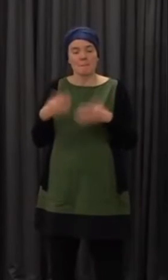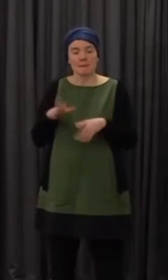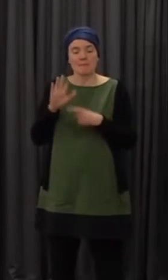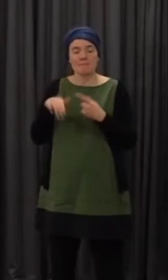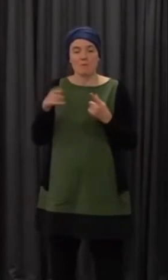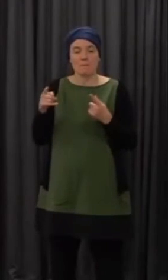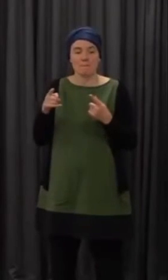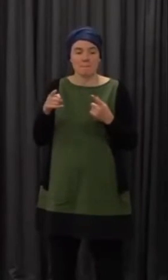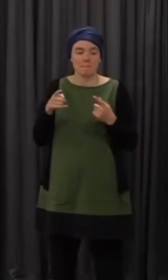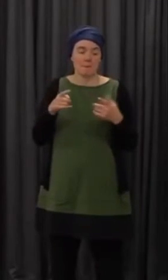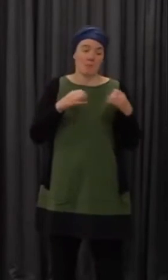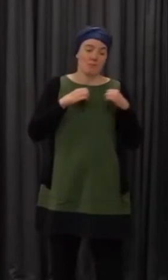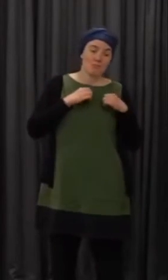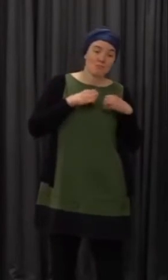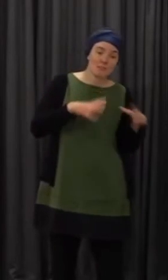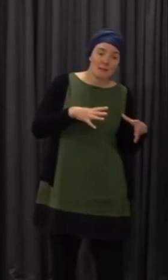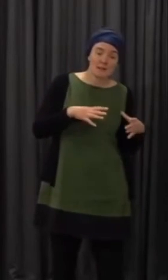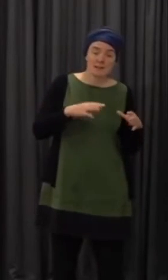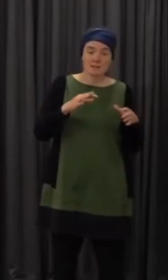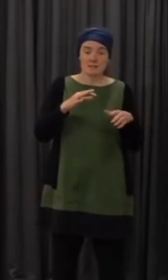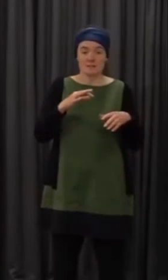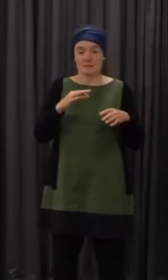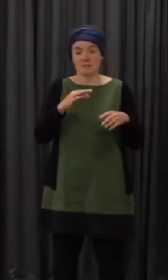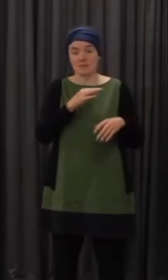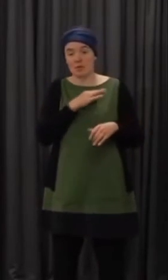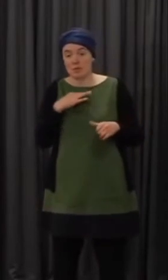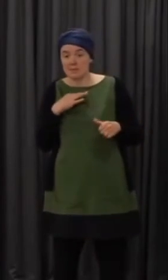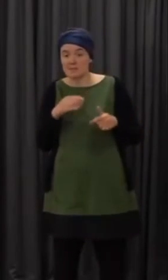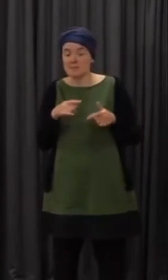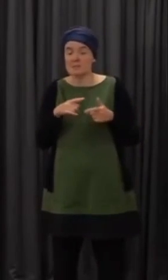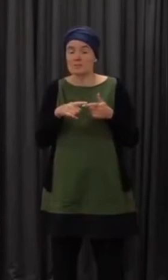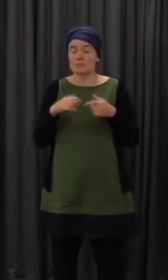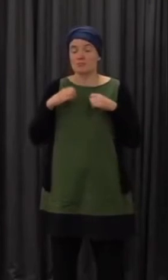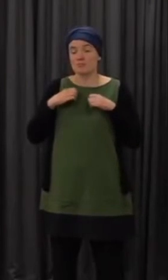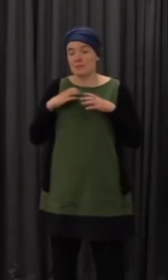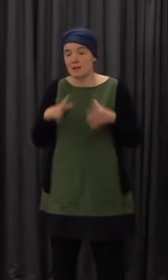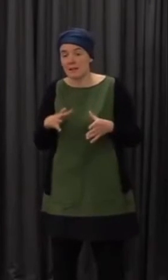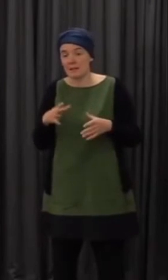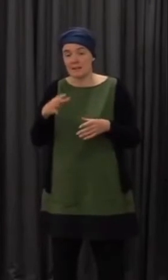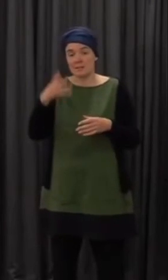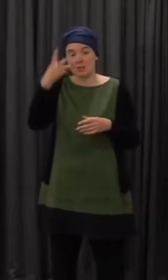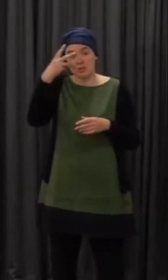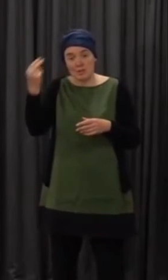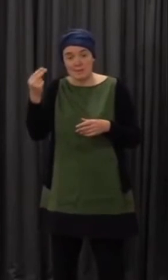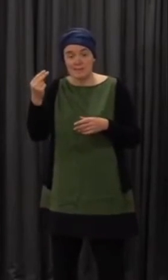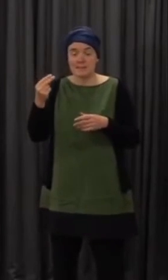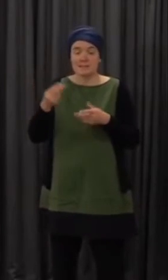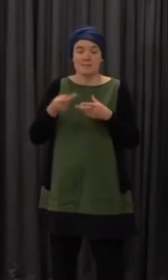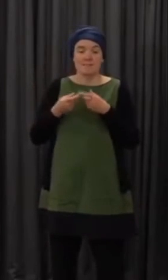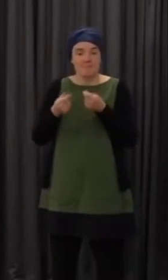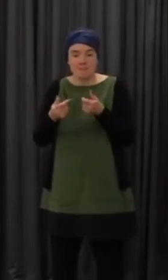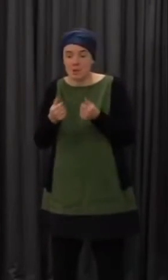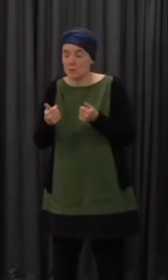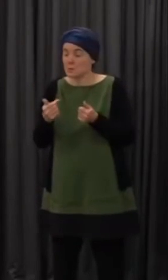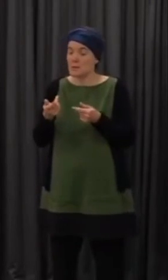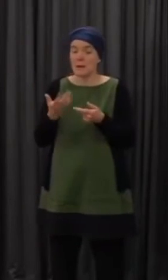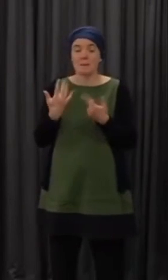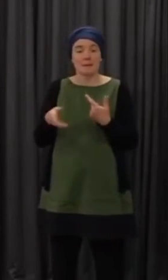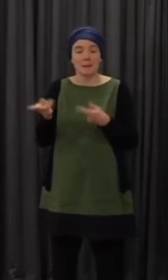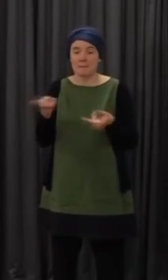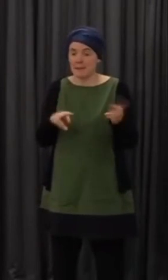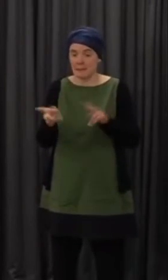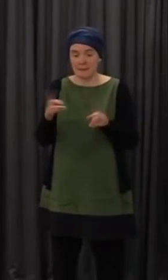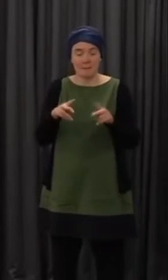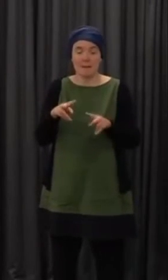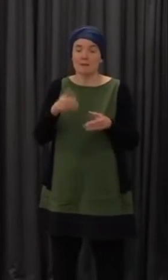response from retired doctors, retired nurses, retired physiotherapists and so on, who've come back to work